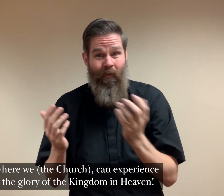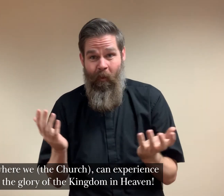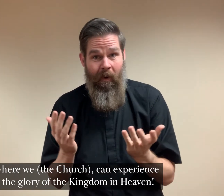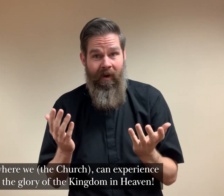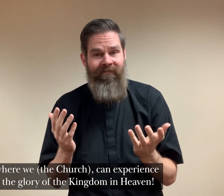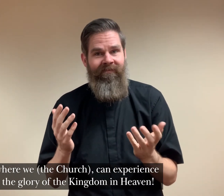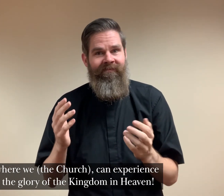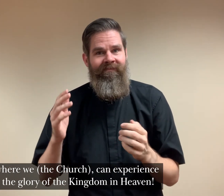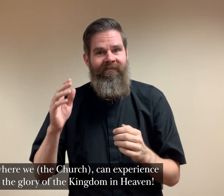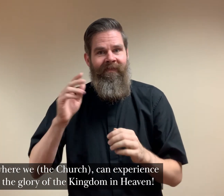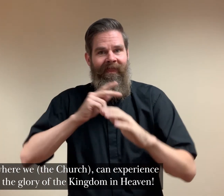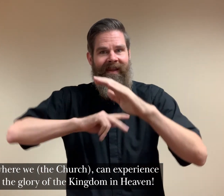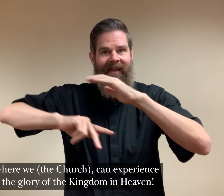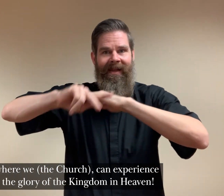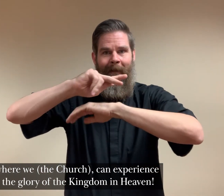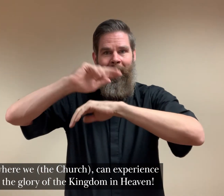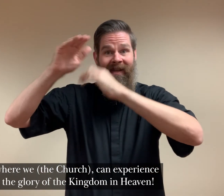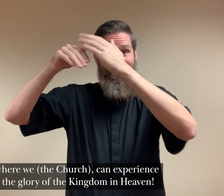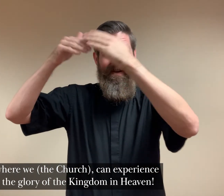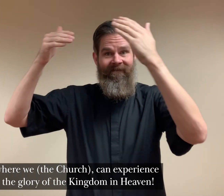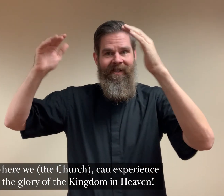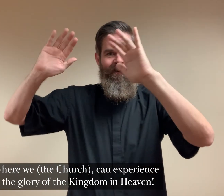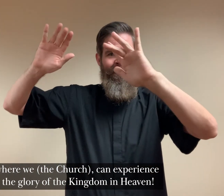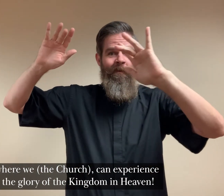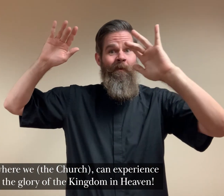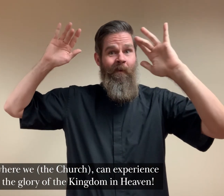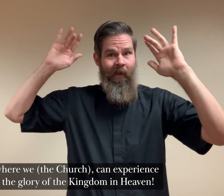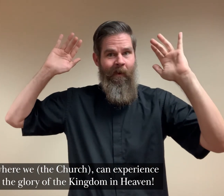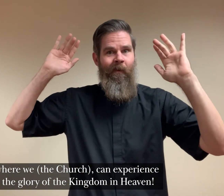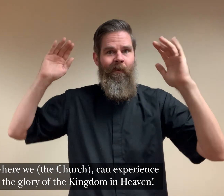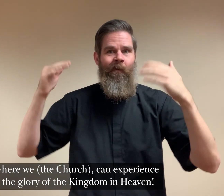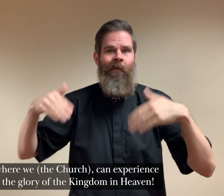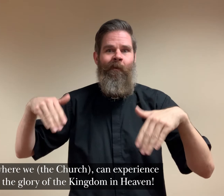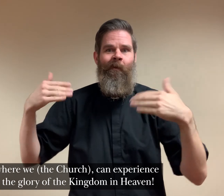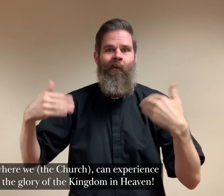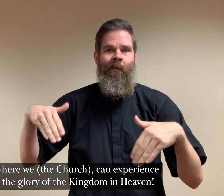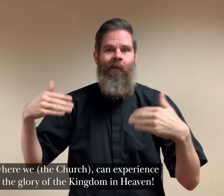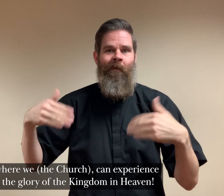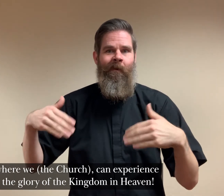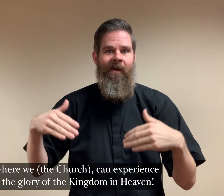Where we, the Church, can experience the glory of the kingdom in heaven.